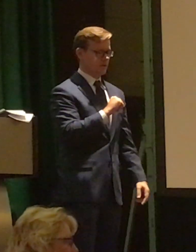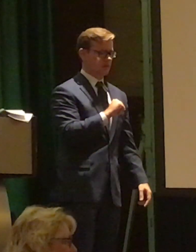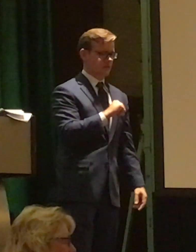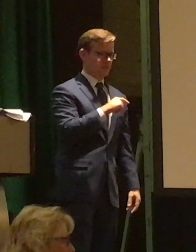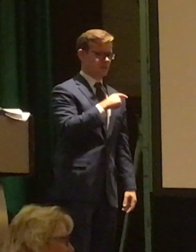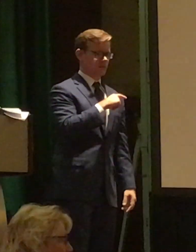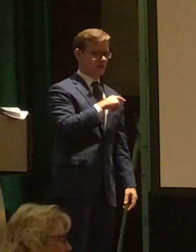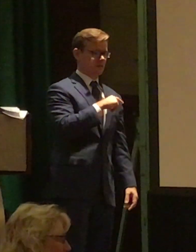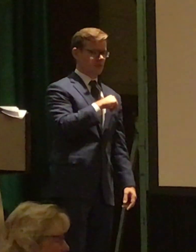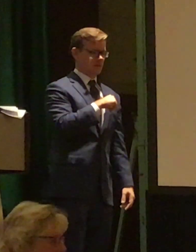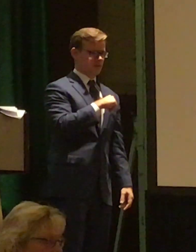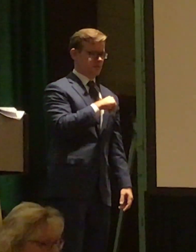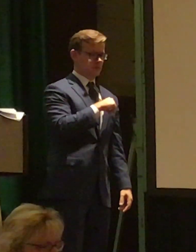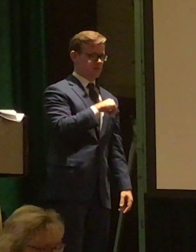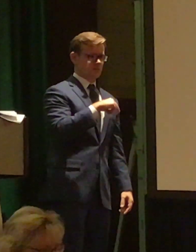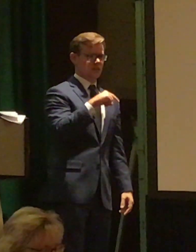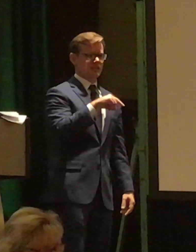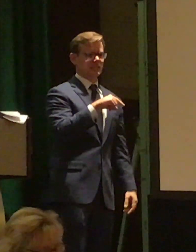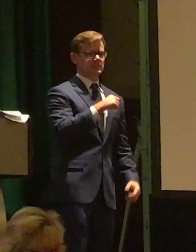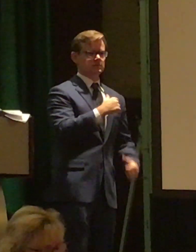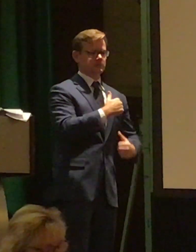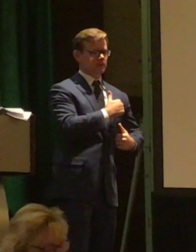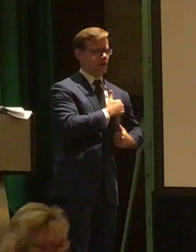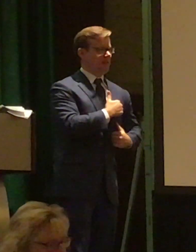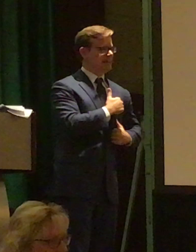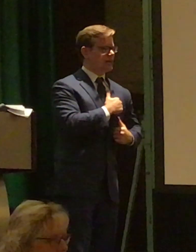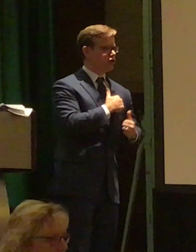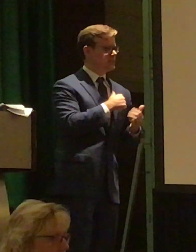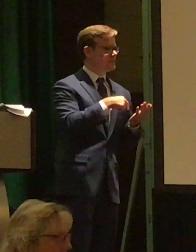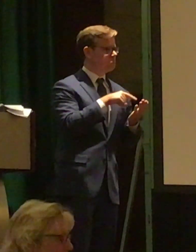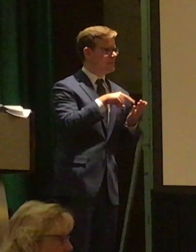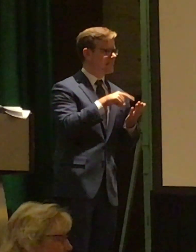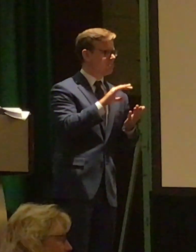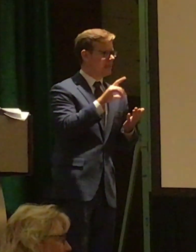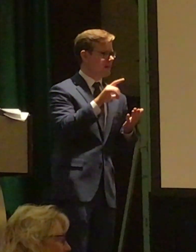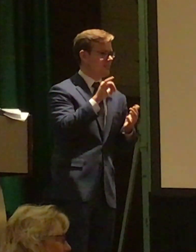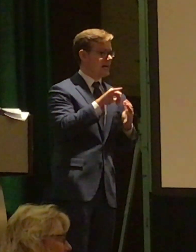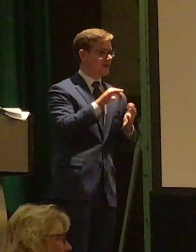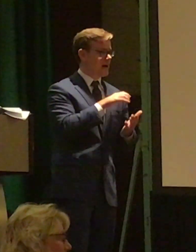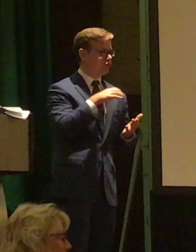the National Defense Authorization Act.